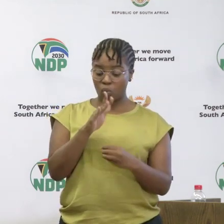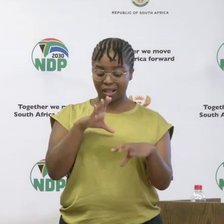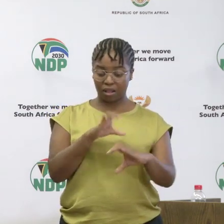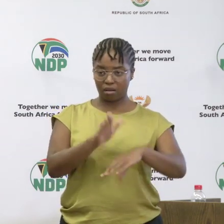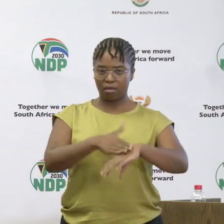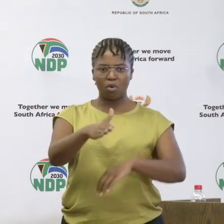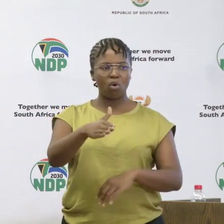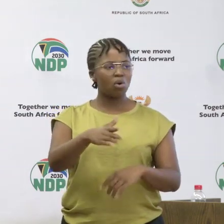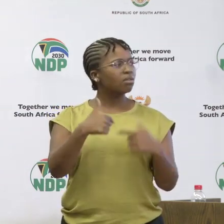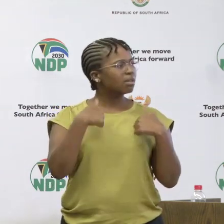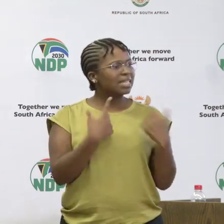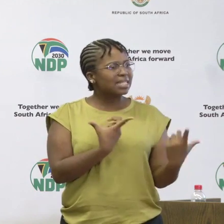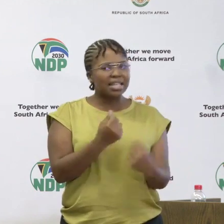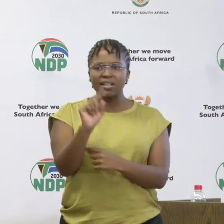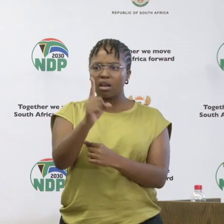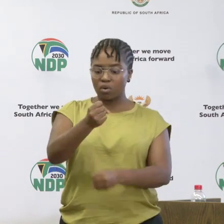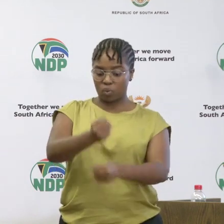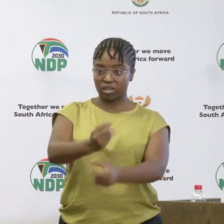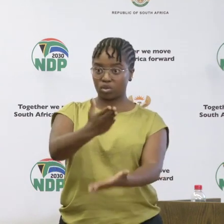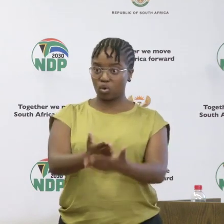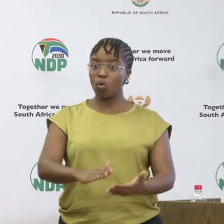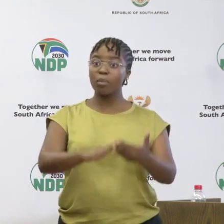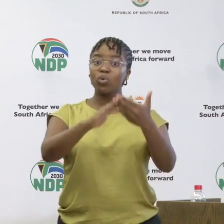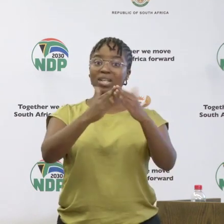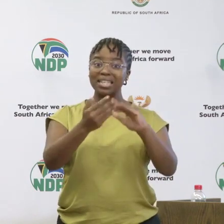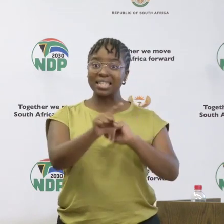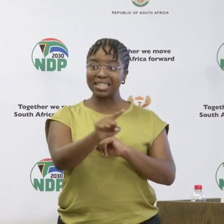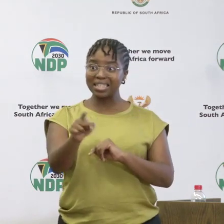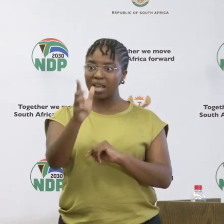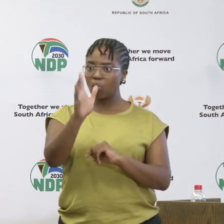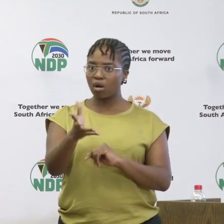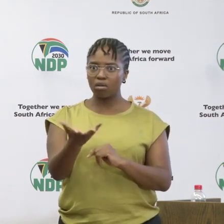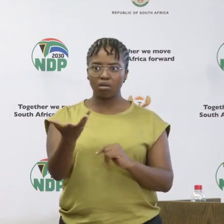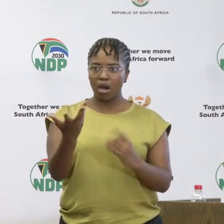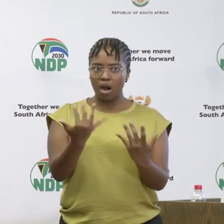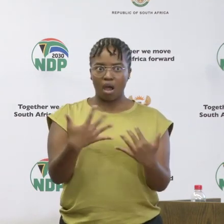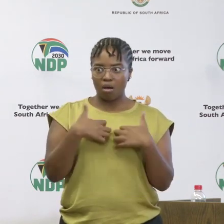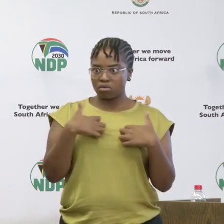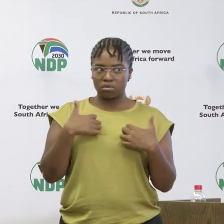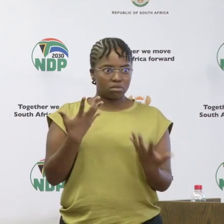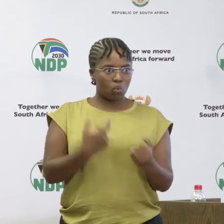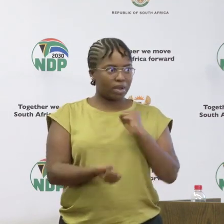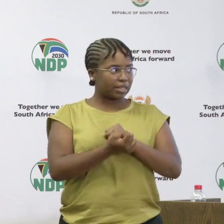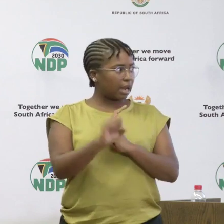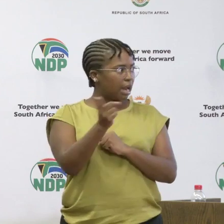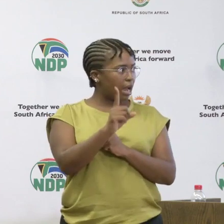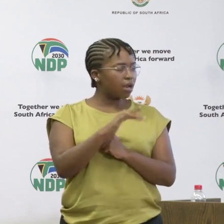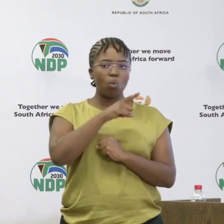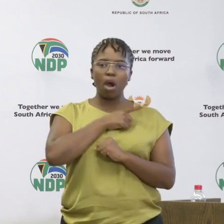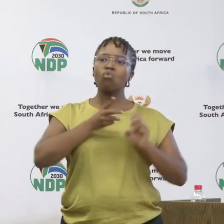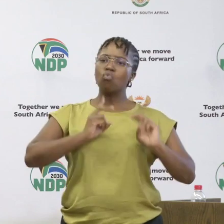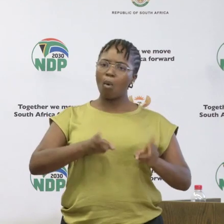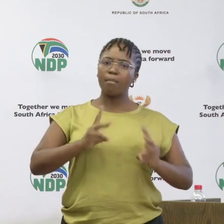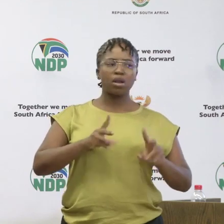into. What do we do to make sure that the communities who are going to find themselves under distress extraordinarily